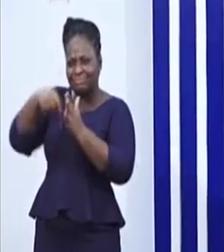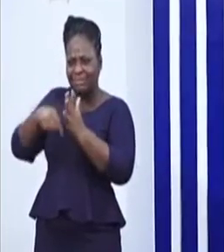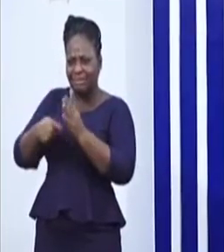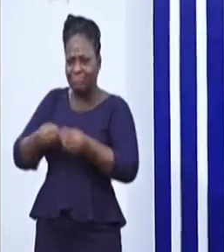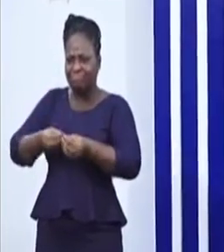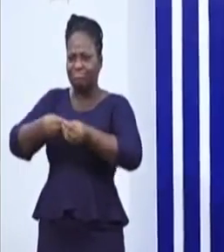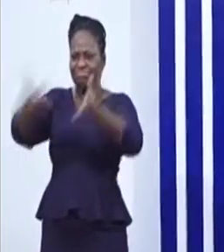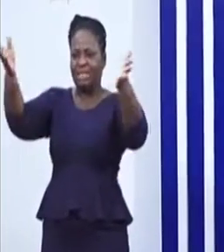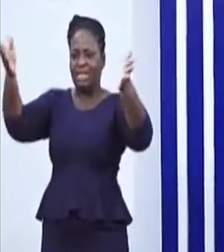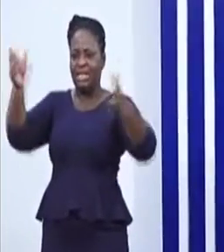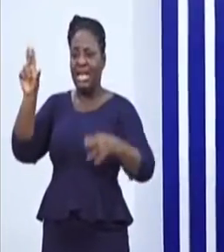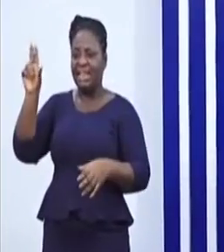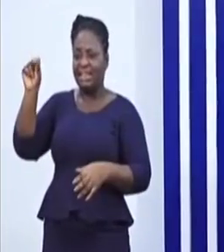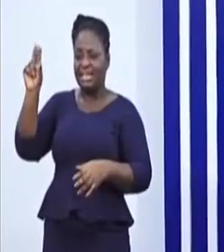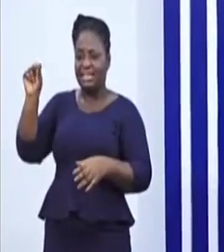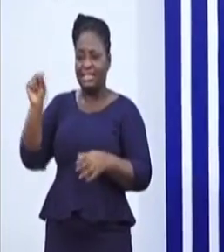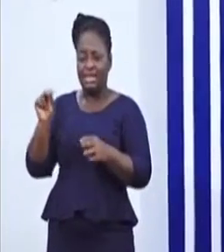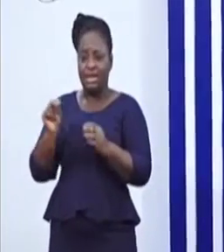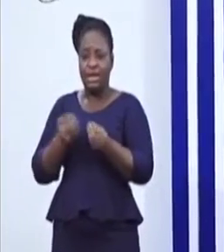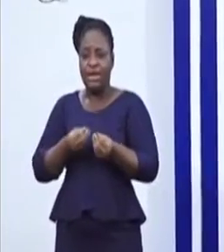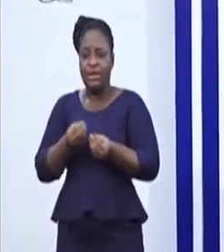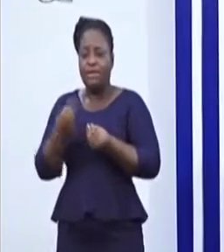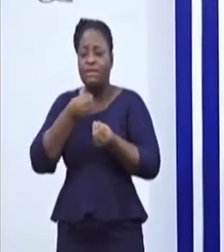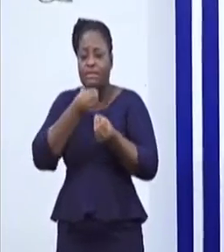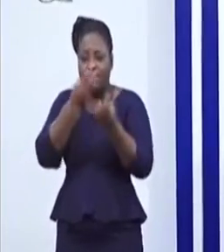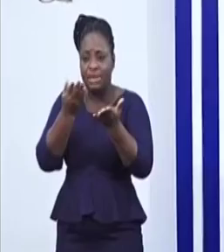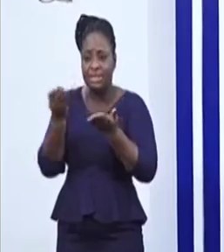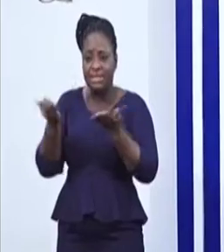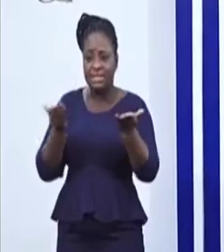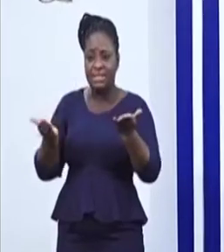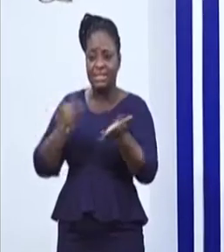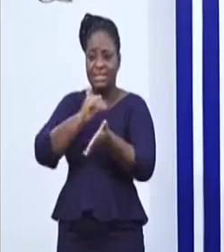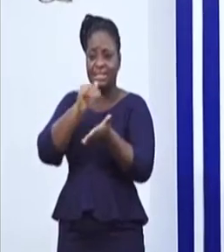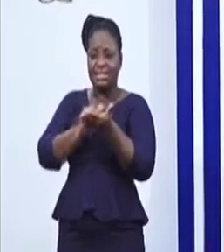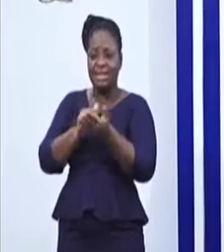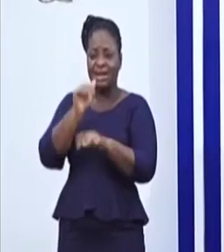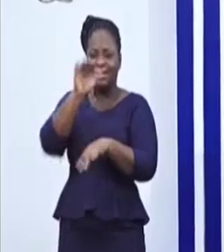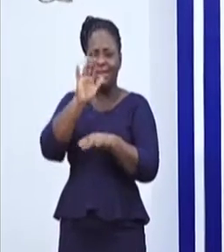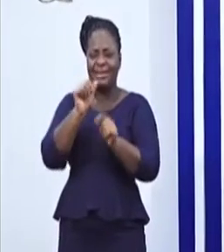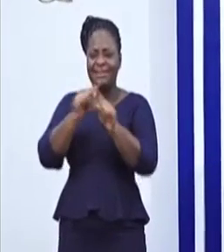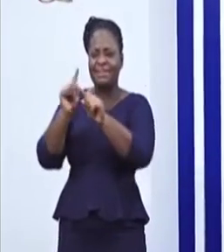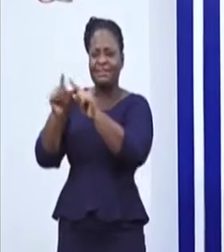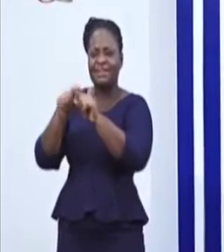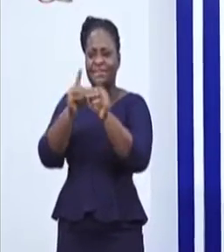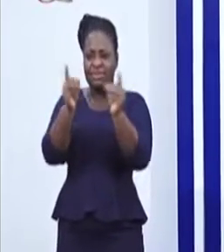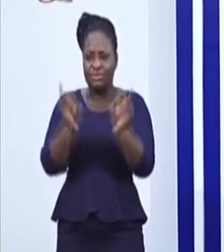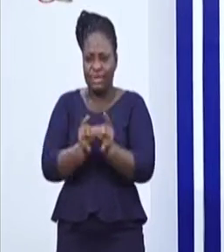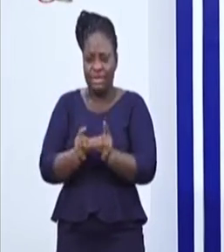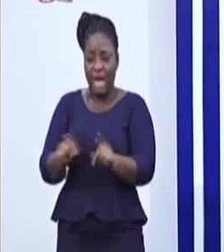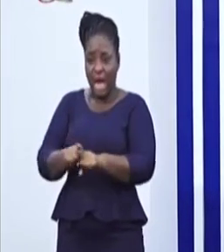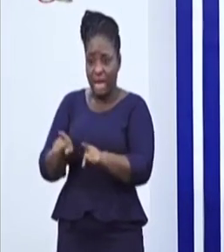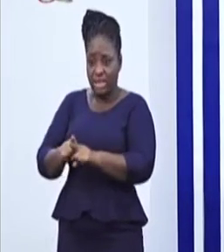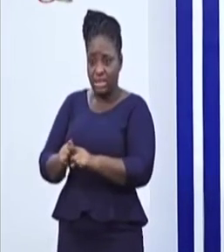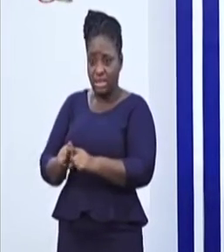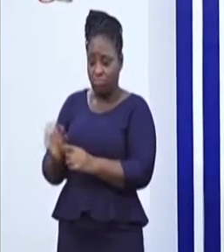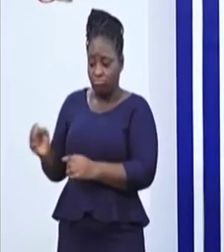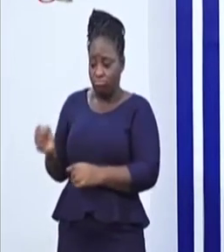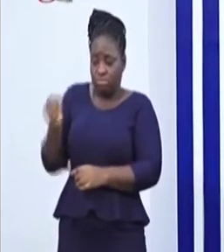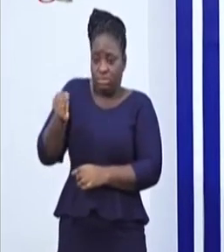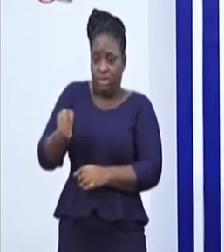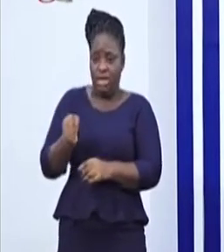district, as the information officers have been tasked to employ as part of the campaign.